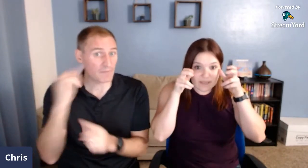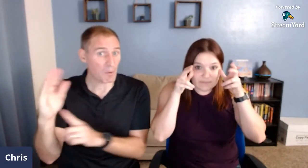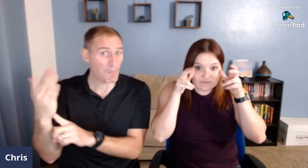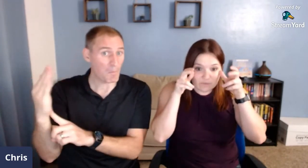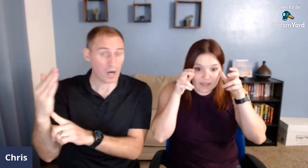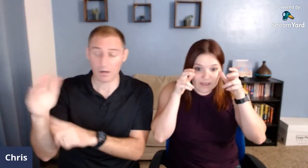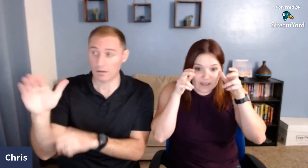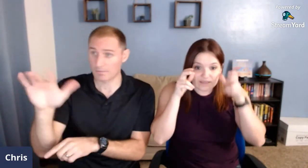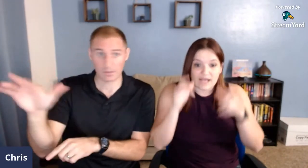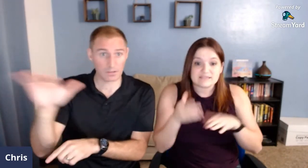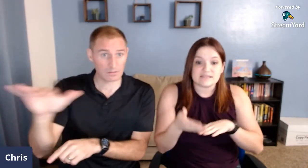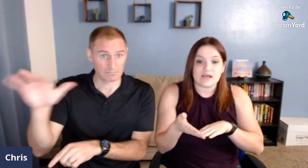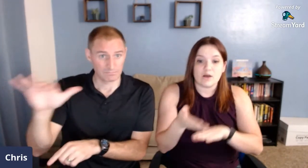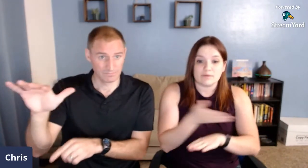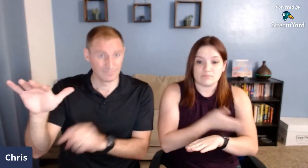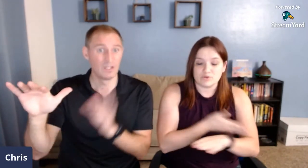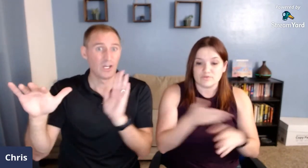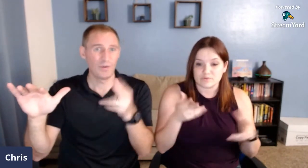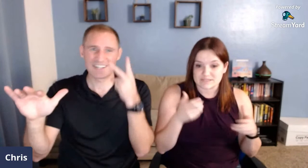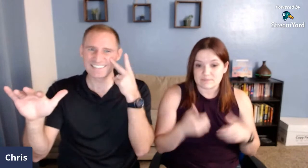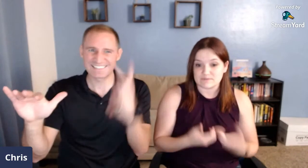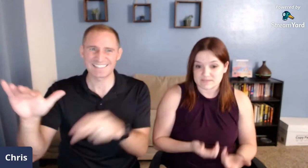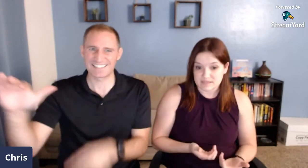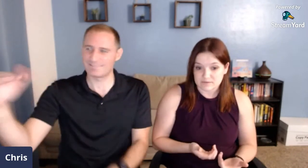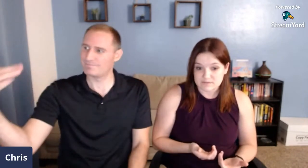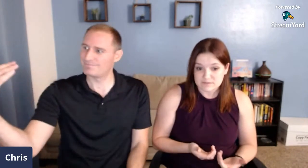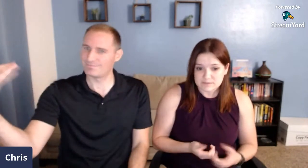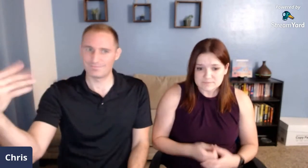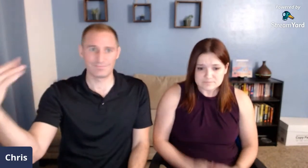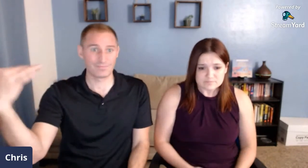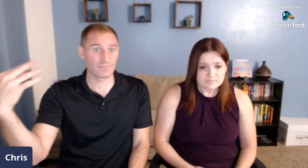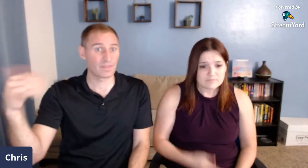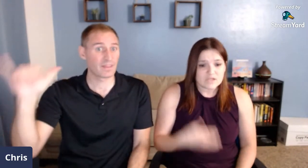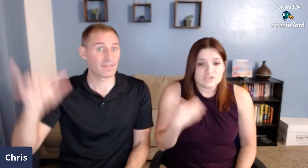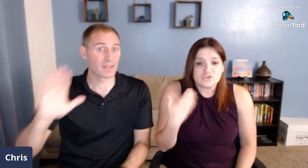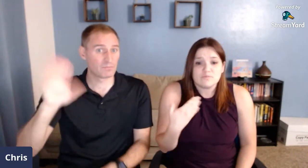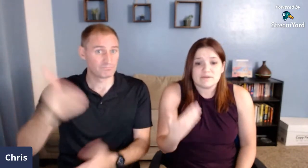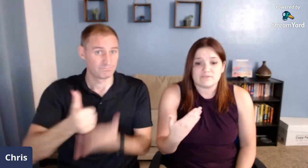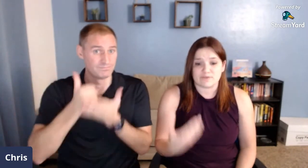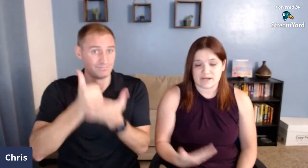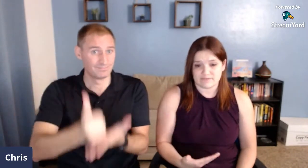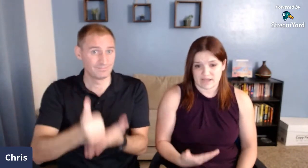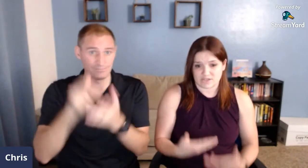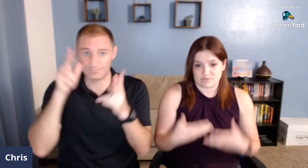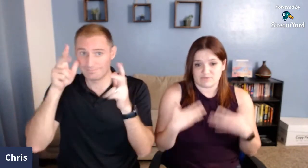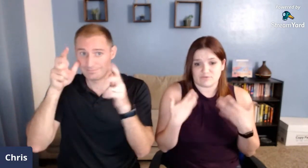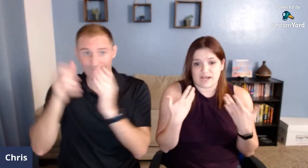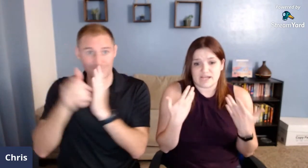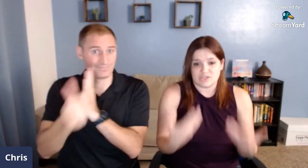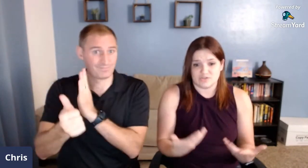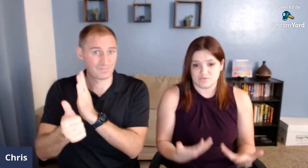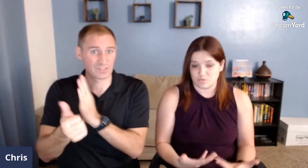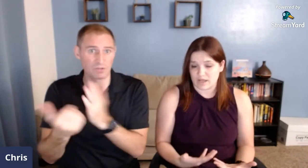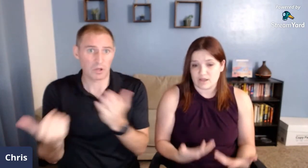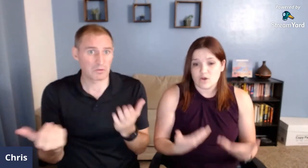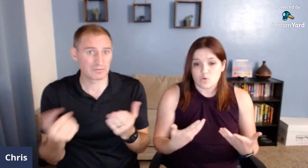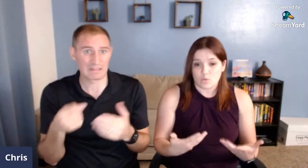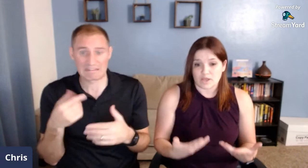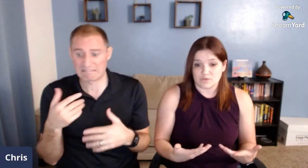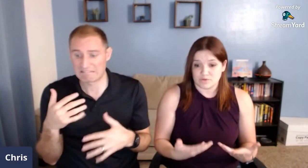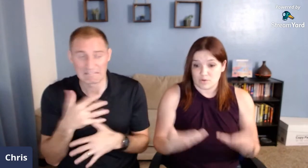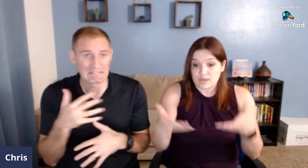in a receptive way. And that's going to help improve your receptive skills. Don't be afraid of that. Don't be afraid to use